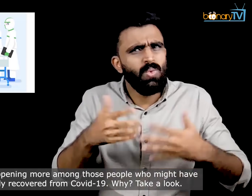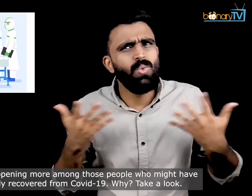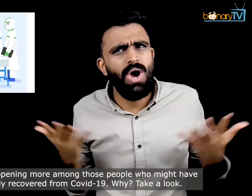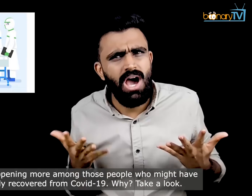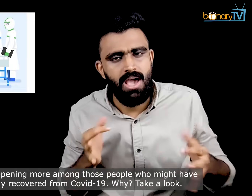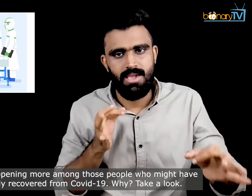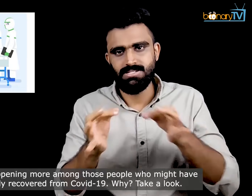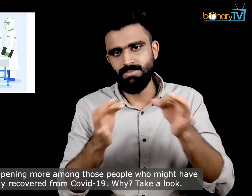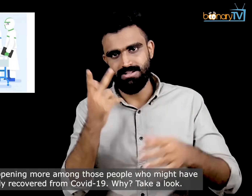Take a look.